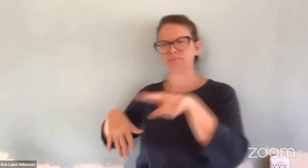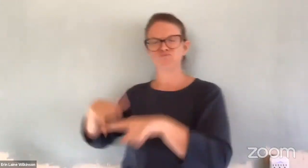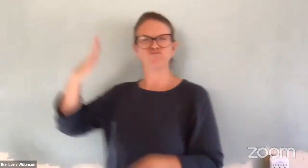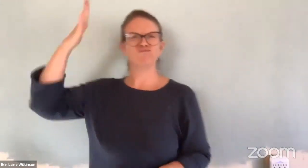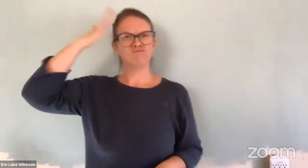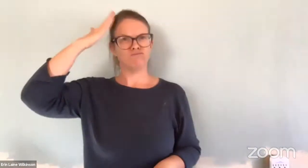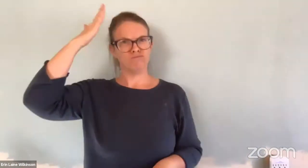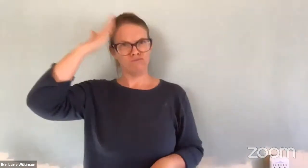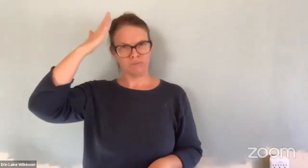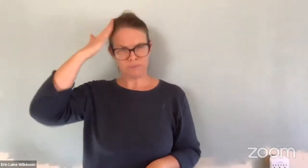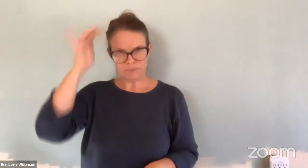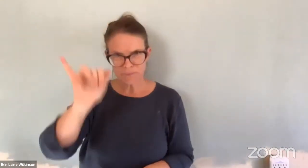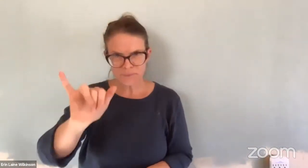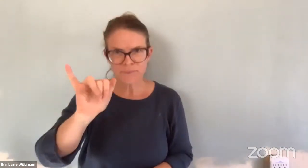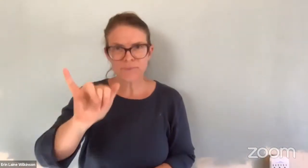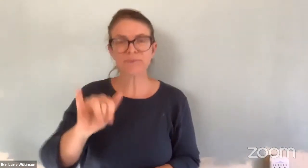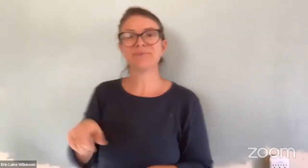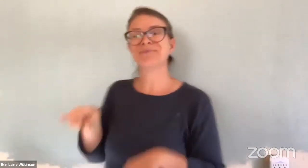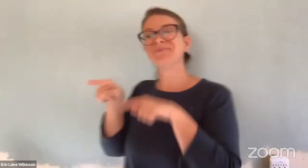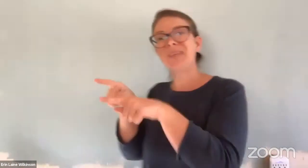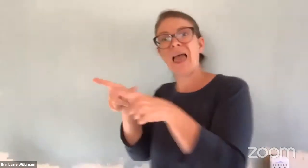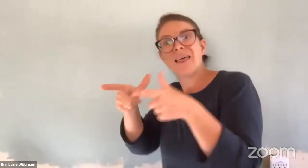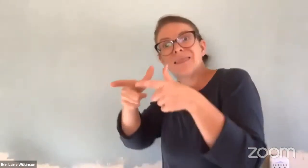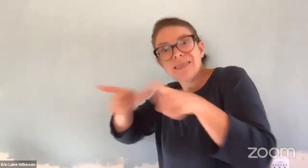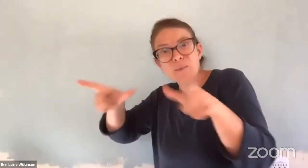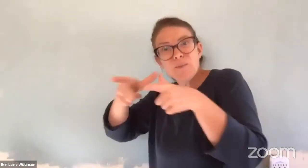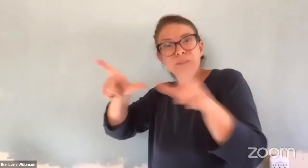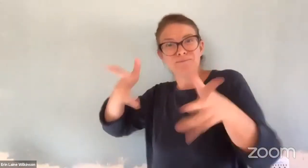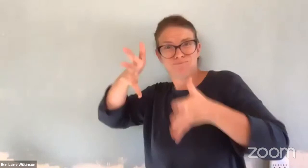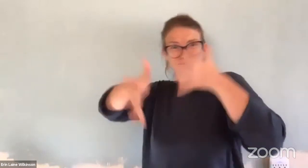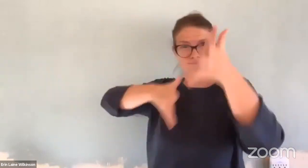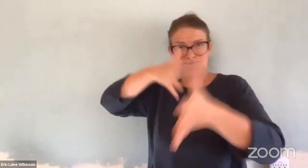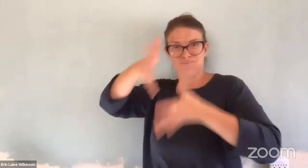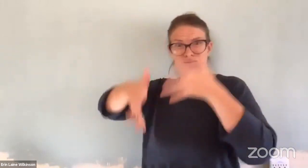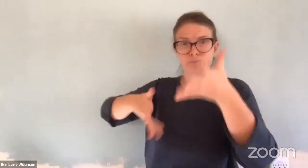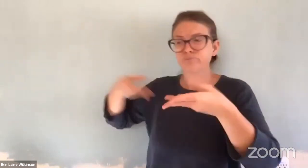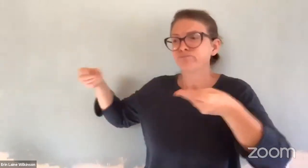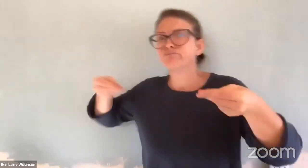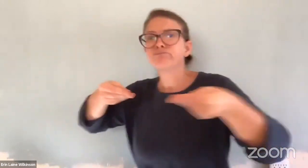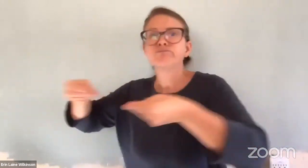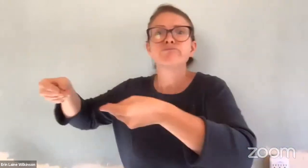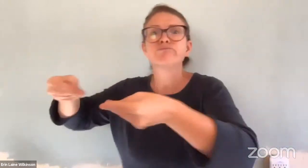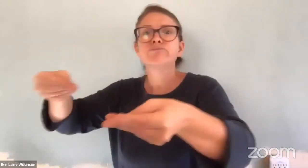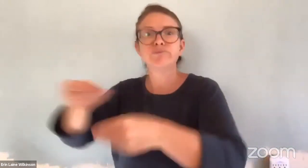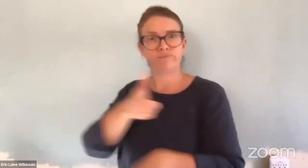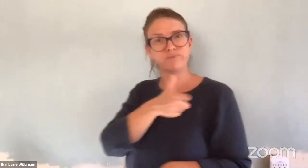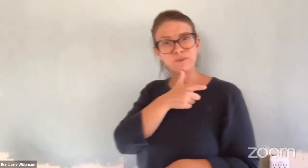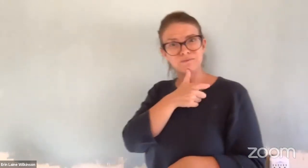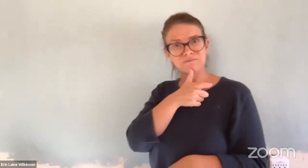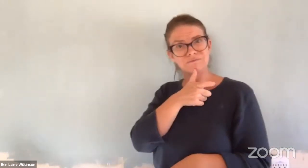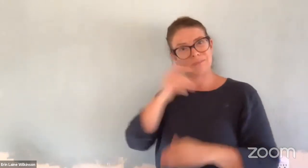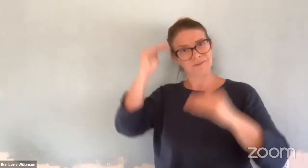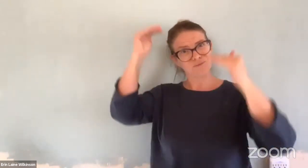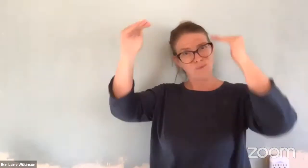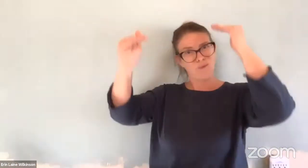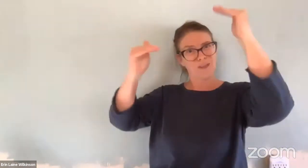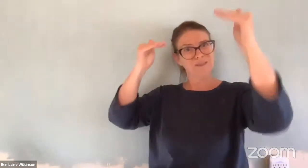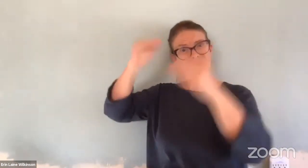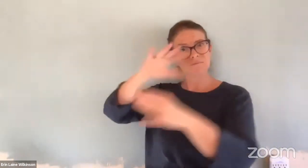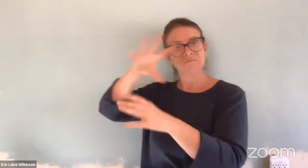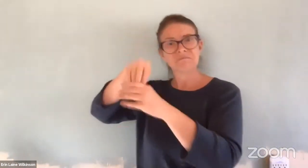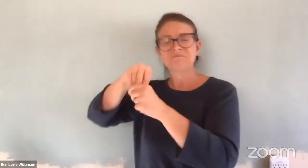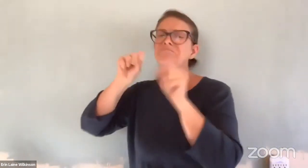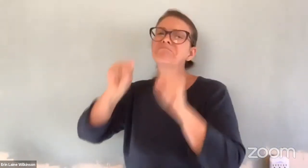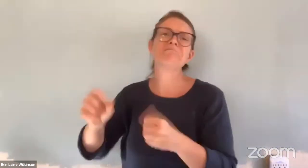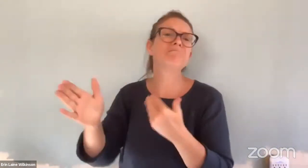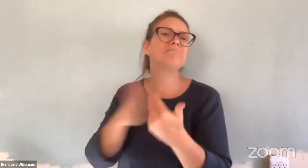And the way they all function seems to be, they function very well because they have this awareness, because they have this language, and the